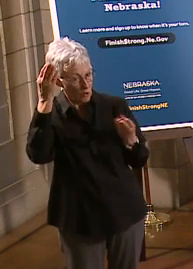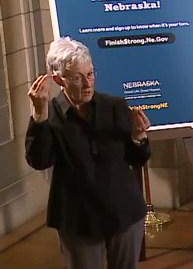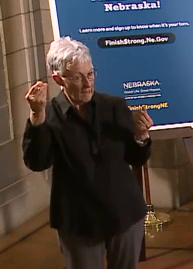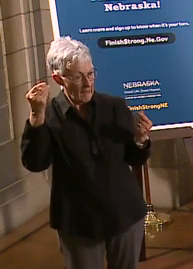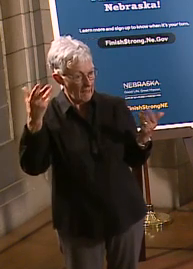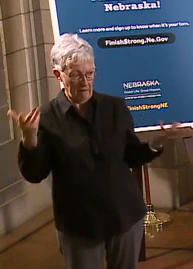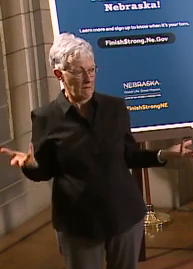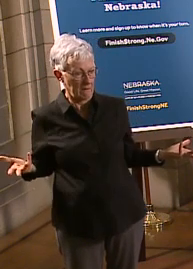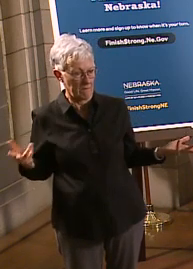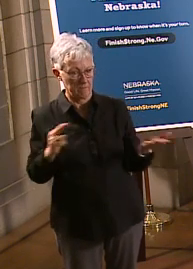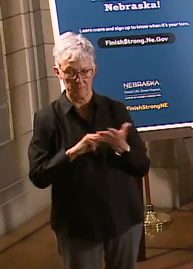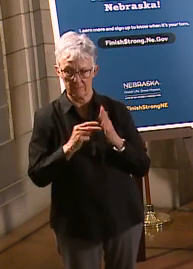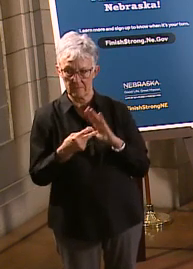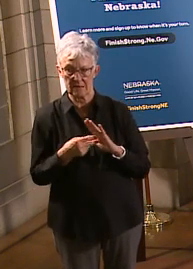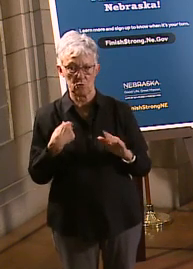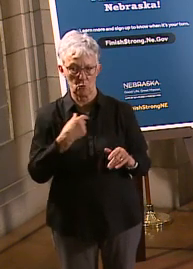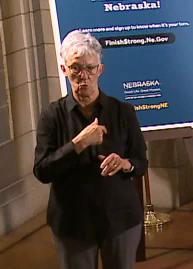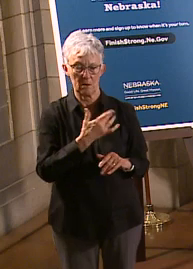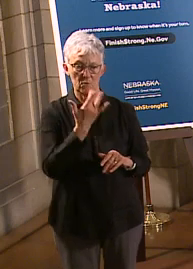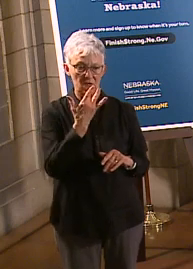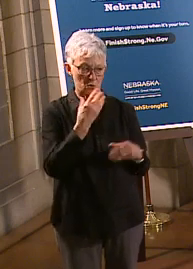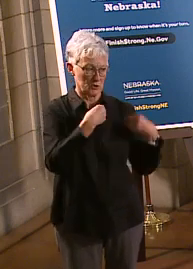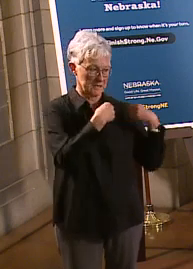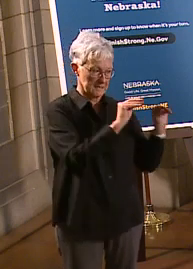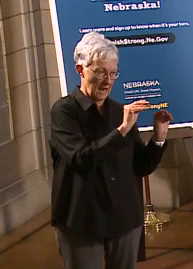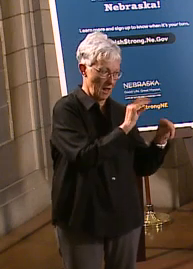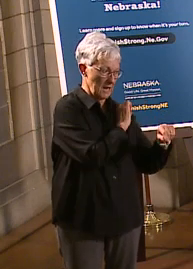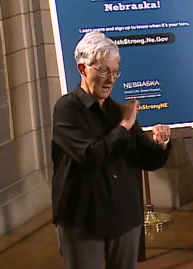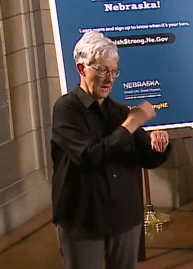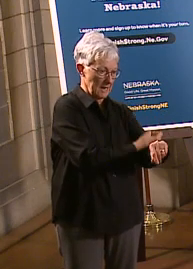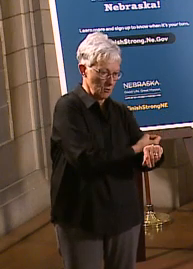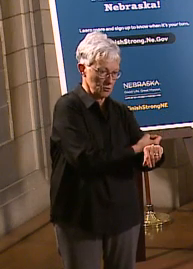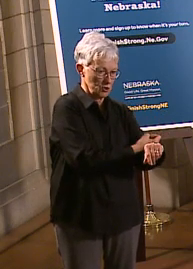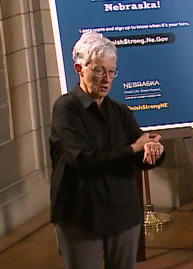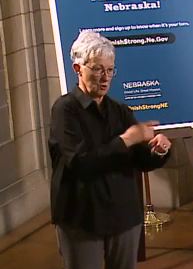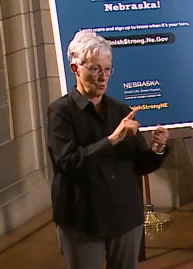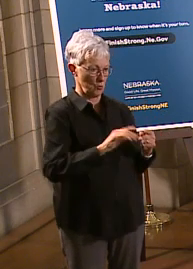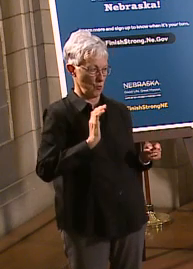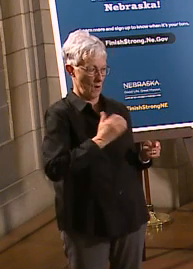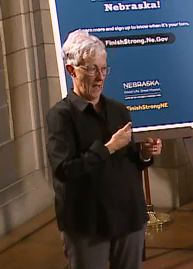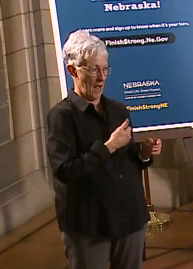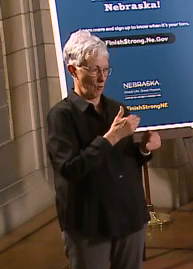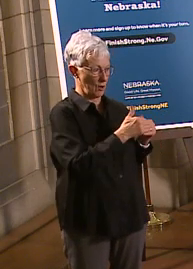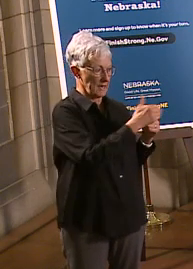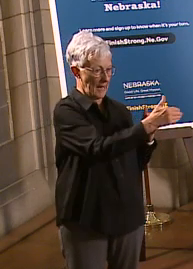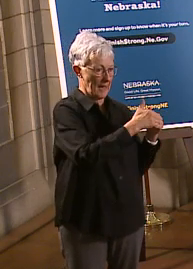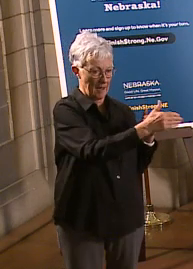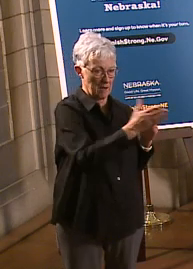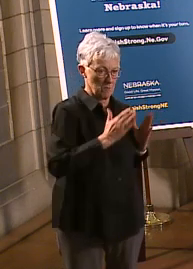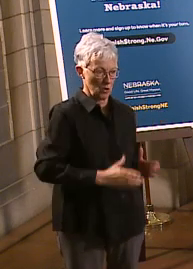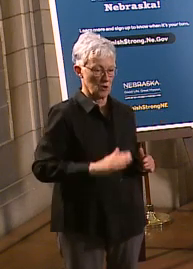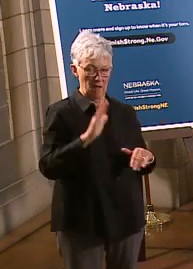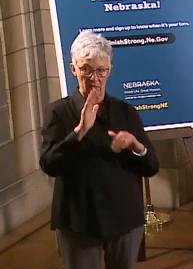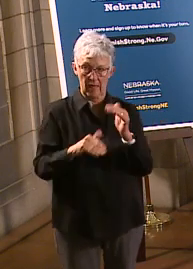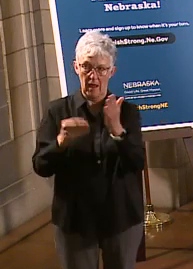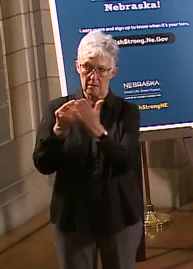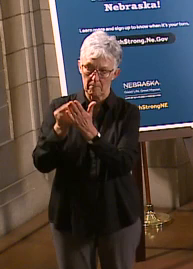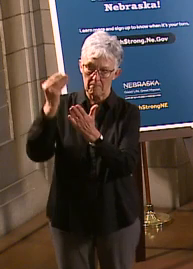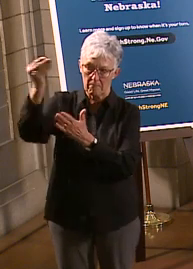energy. Again, we would rather sell energy to our friends than buy it from our enemies. So these types of policies are